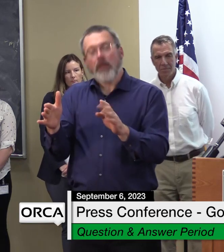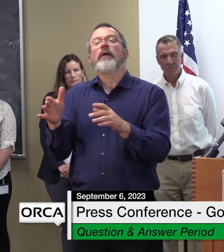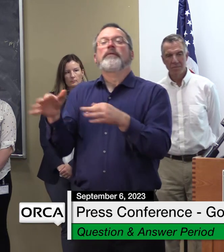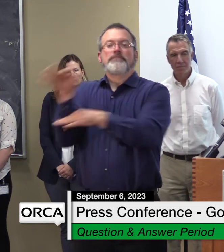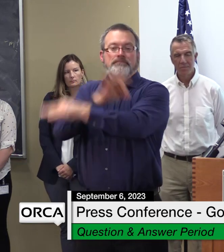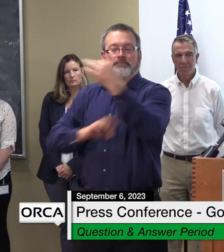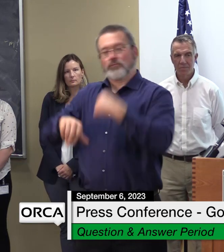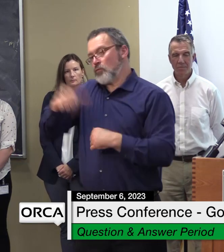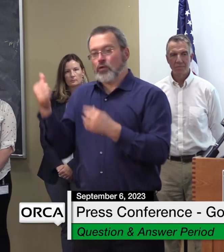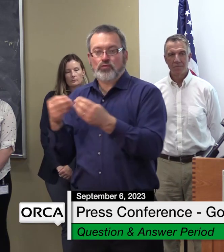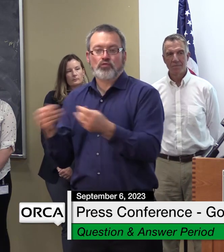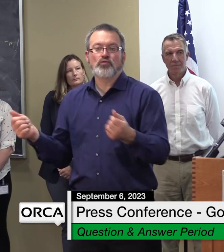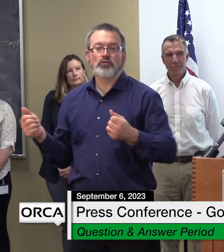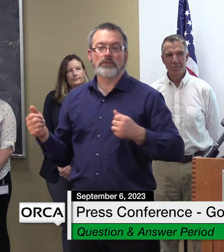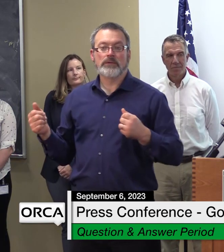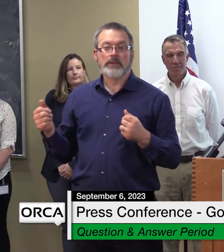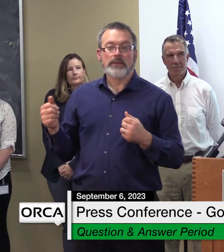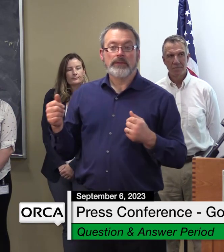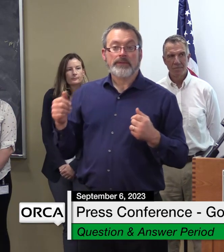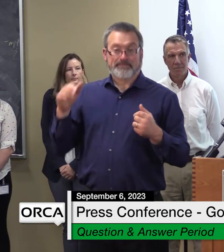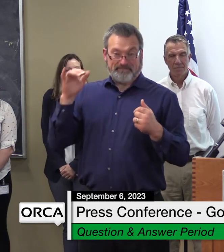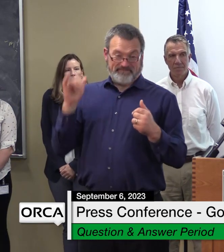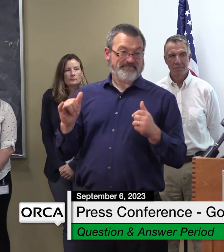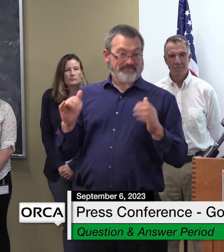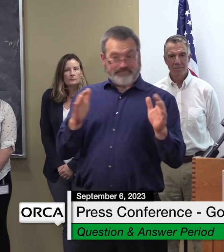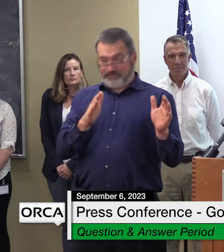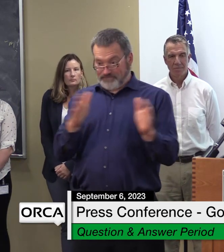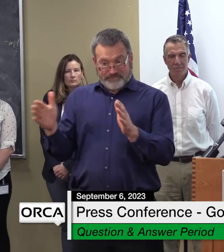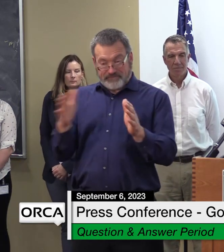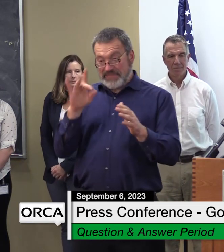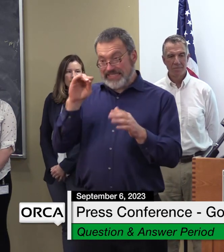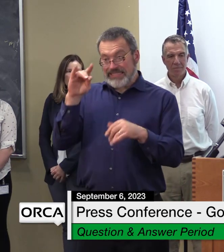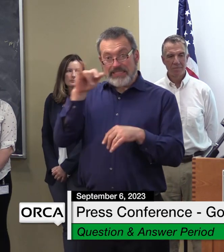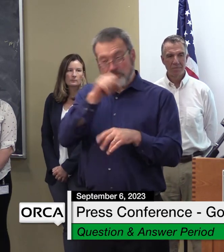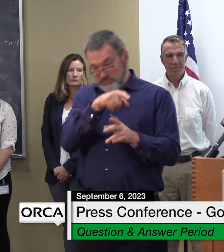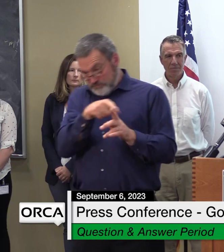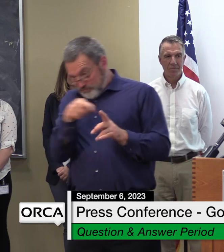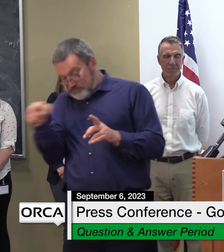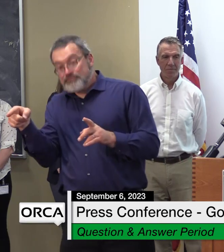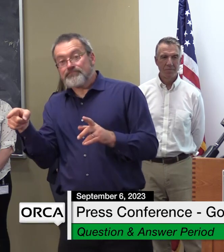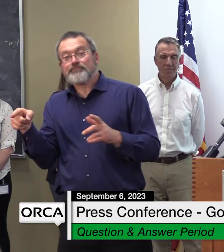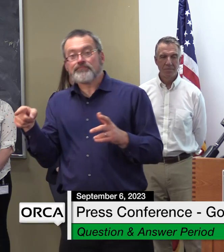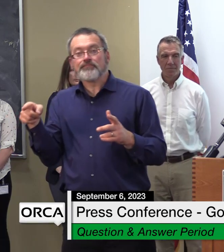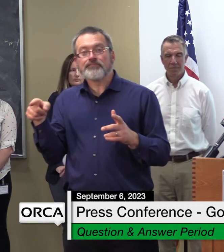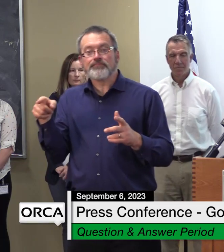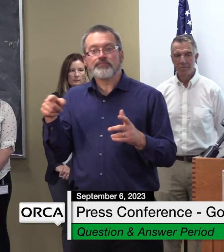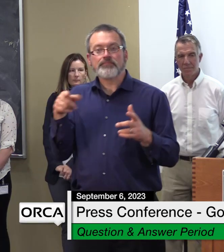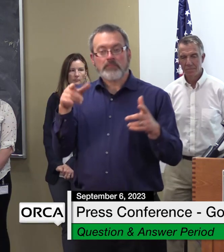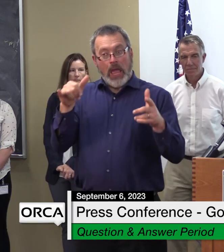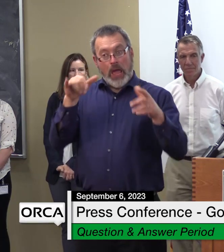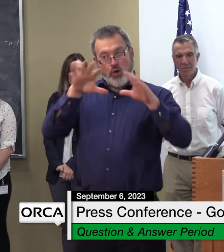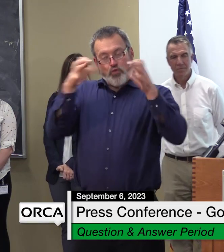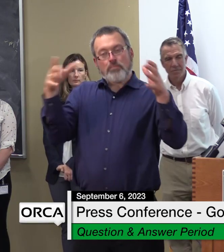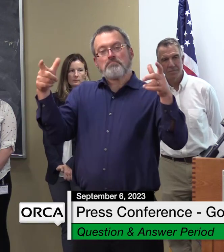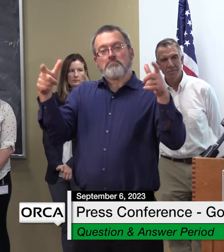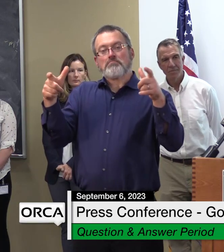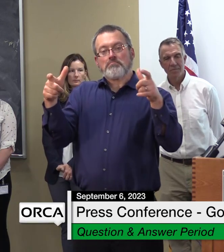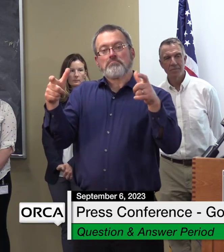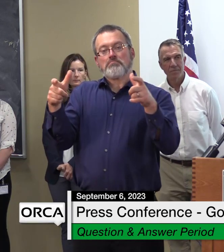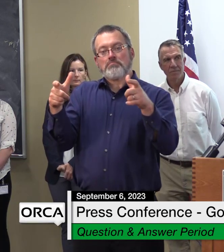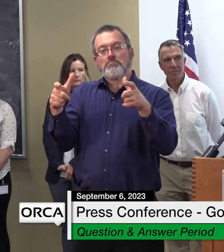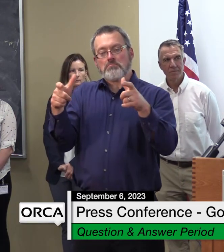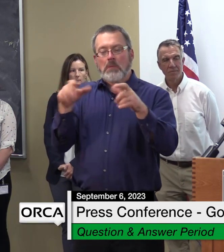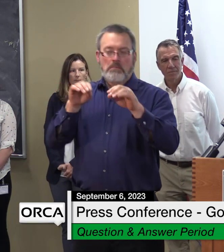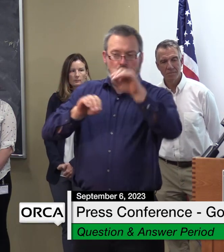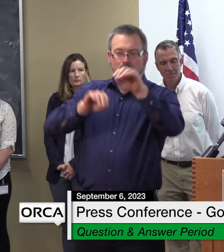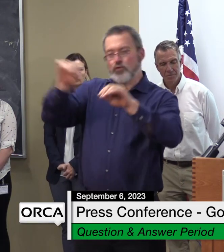And so in that period of time, a number of individuals will find a solution. And so